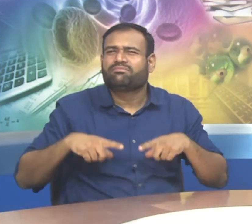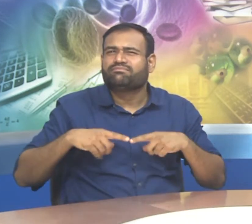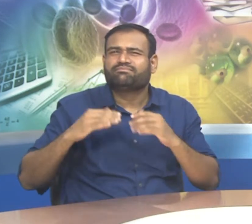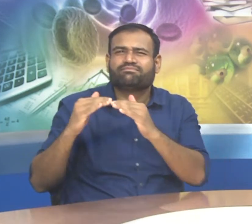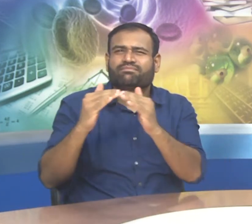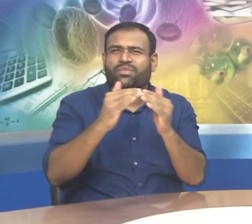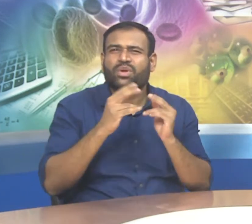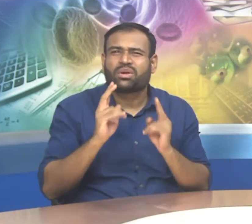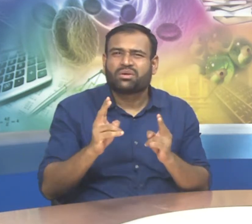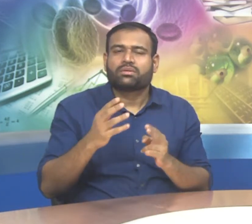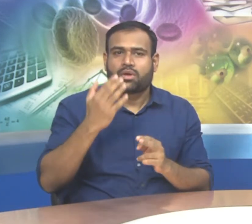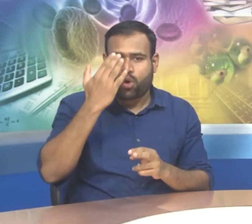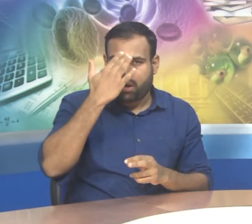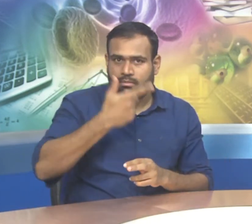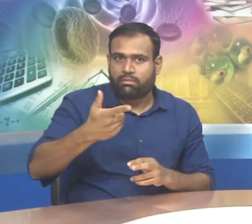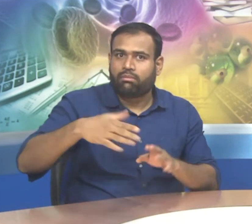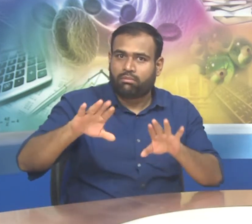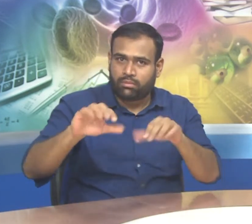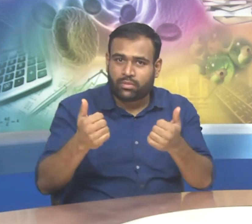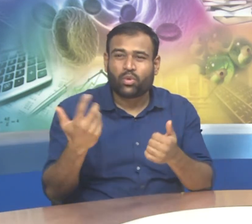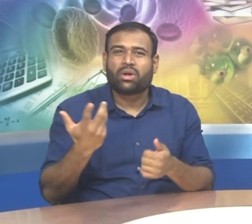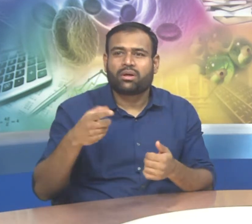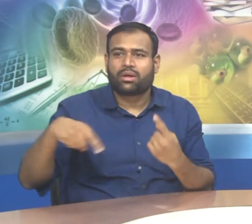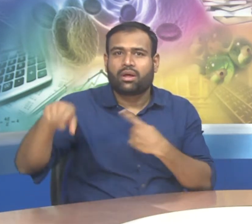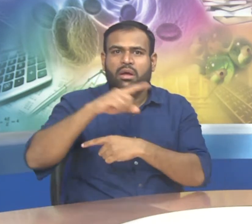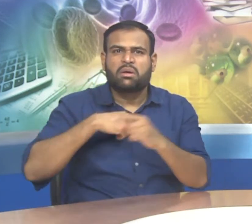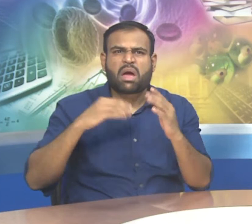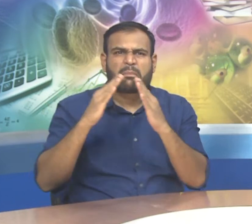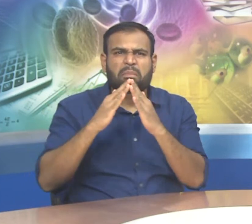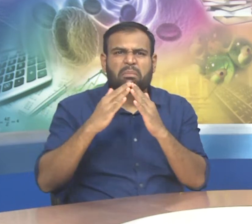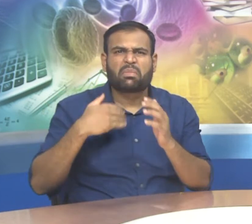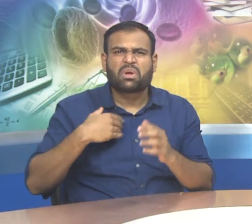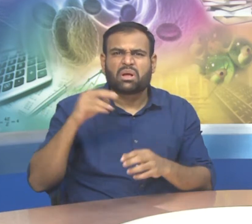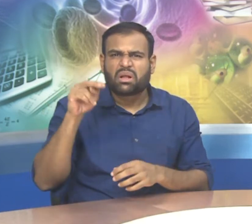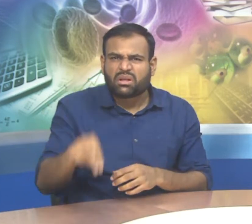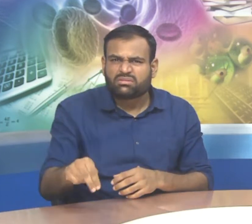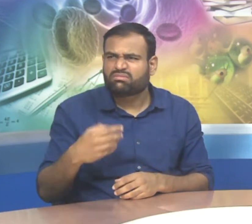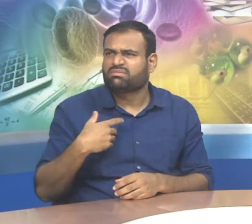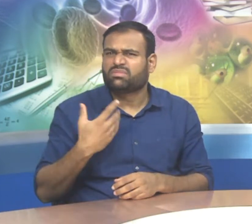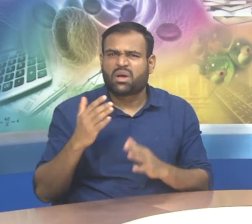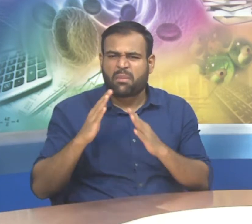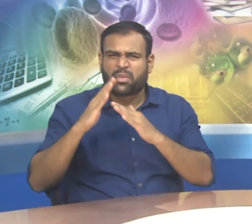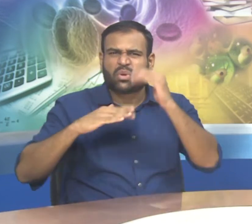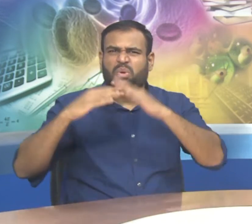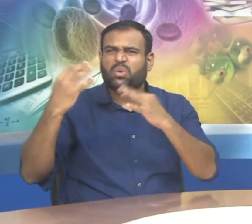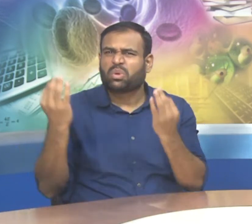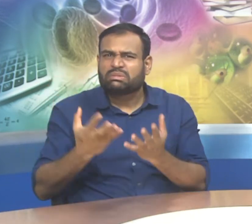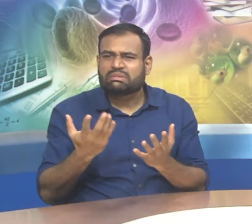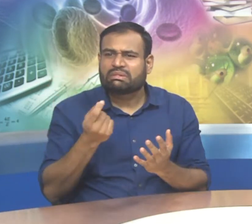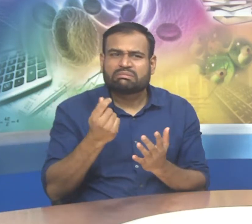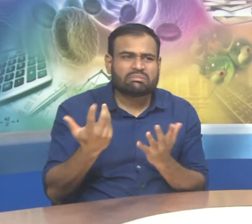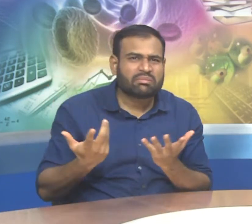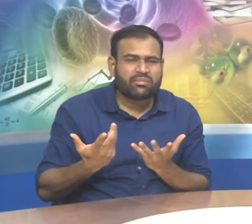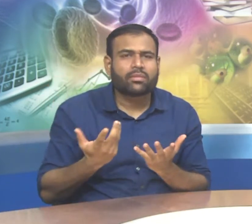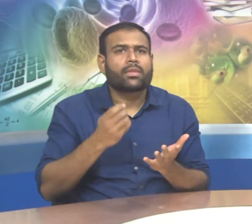It explains that banking helps in raising the standards of living of people in